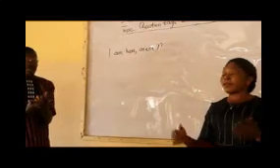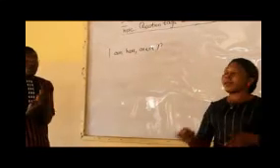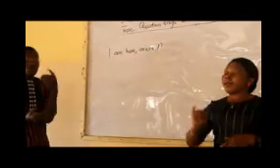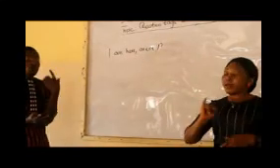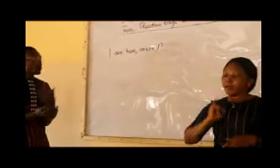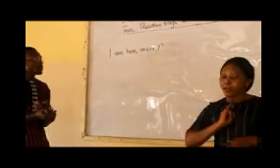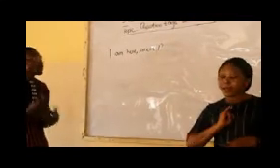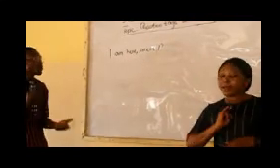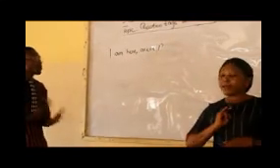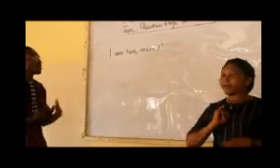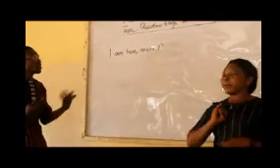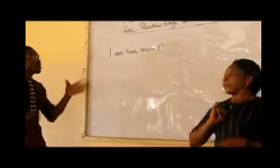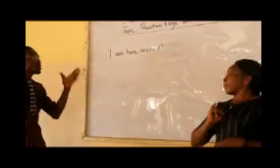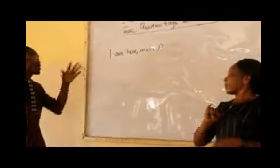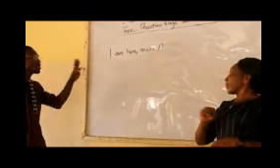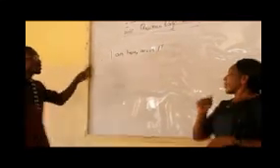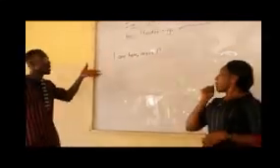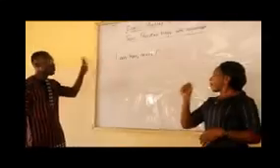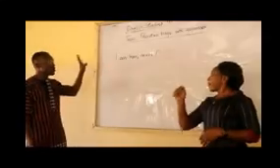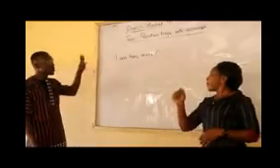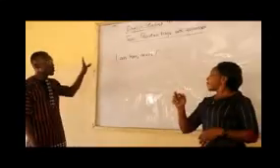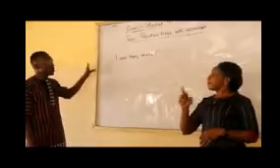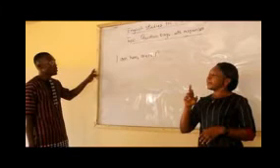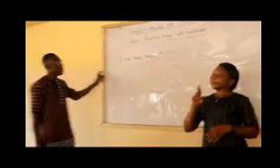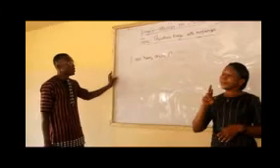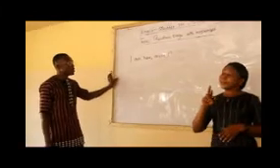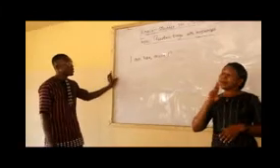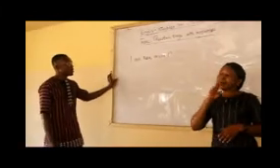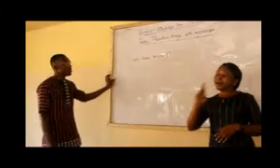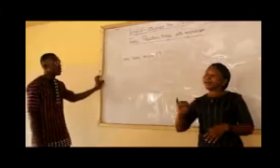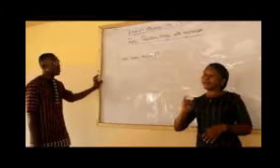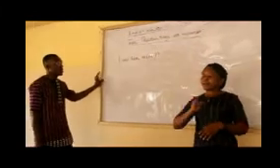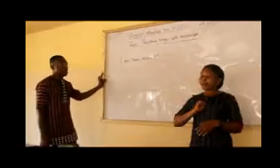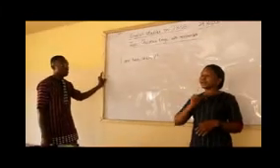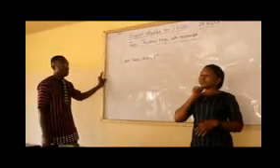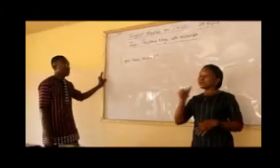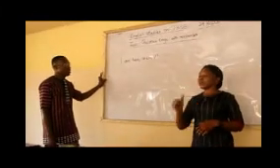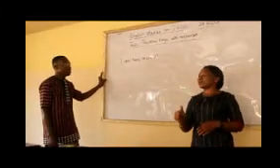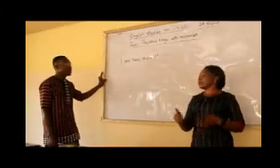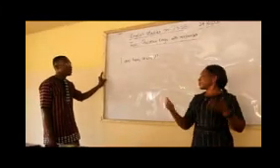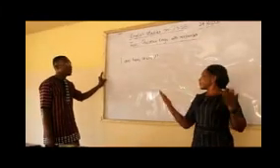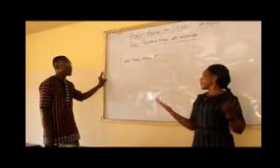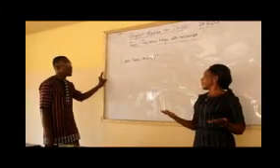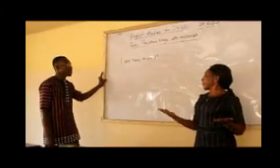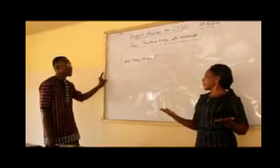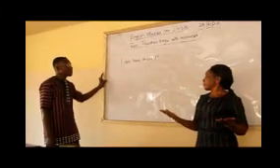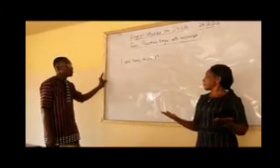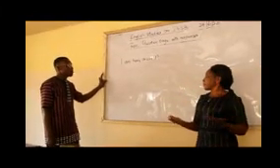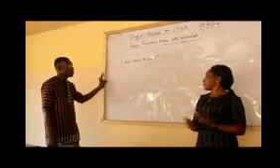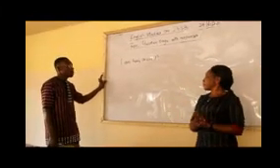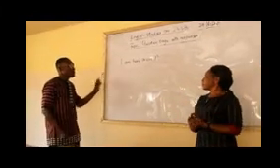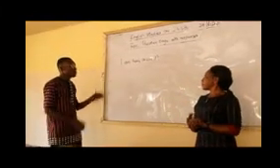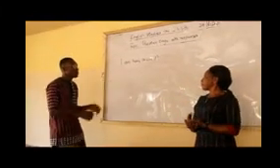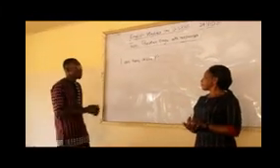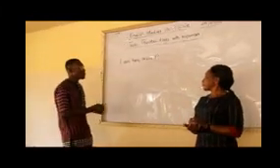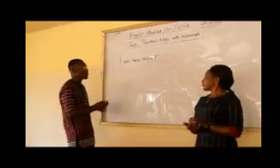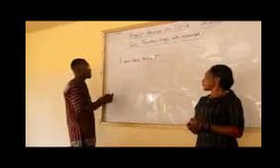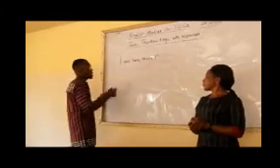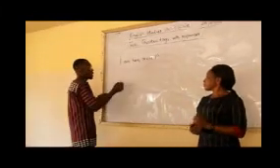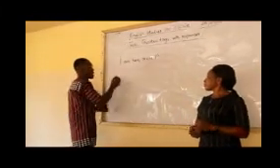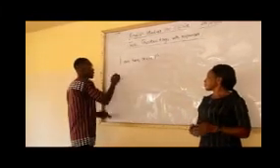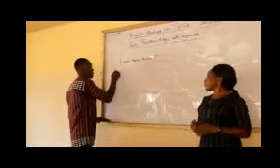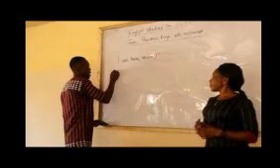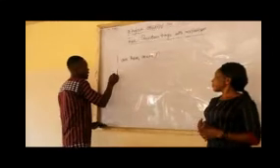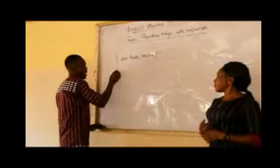cases, in some most informal cases, especially among the British in the native tongue, you can have